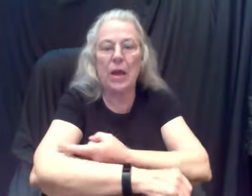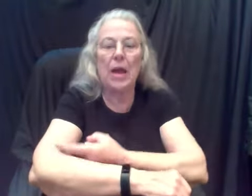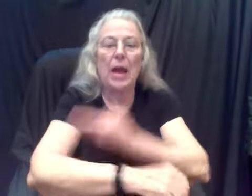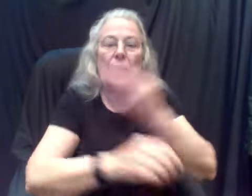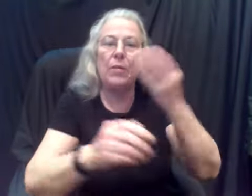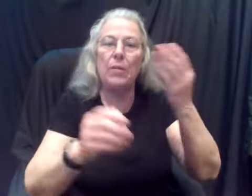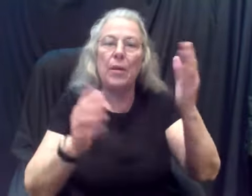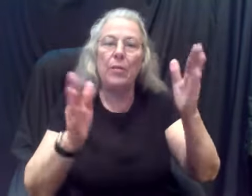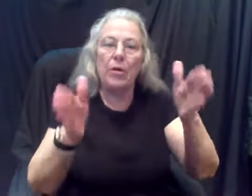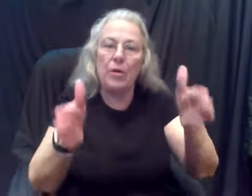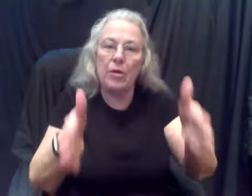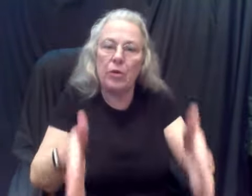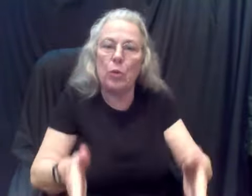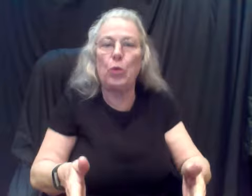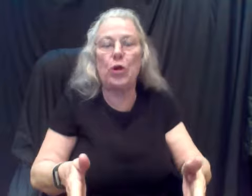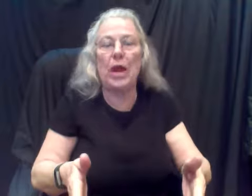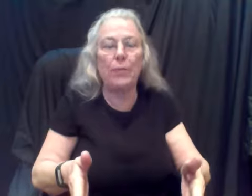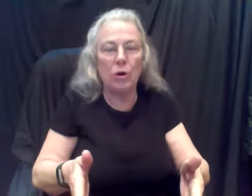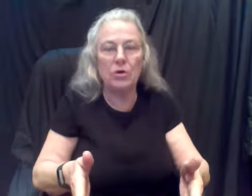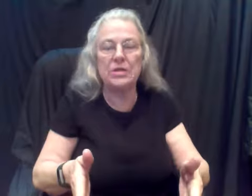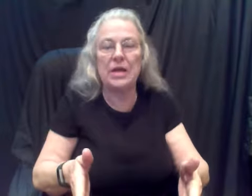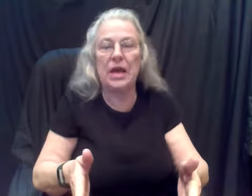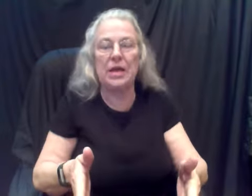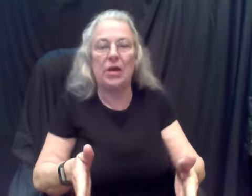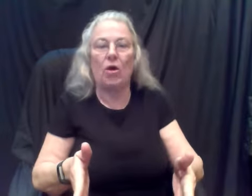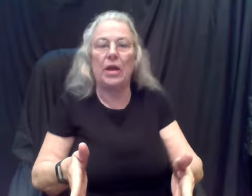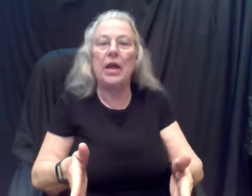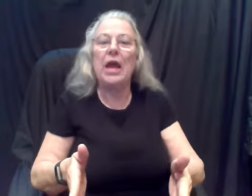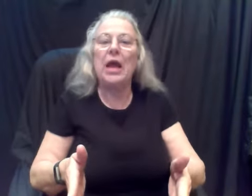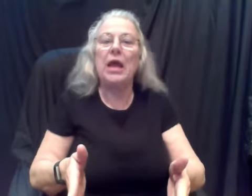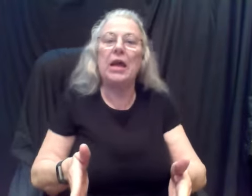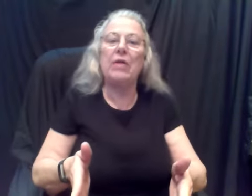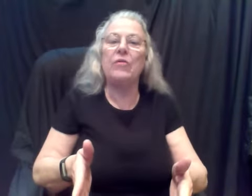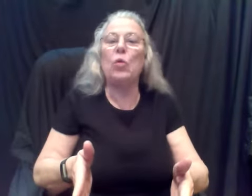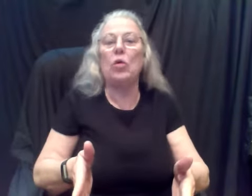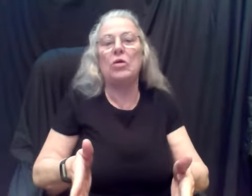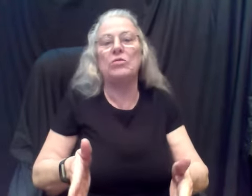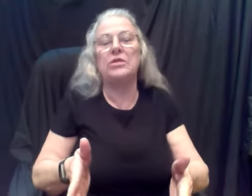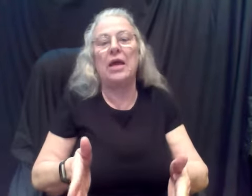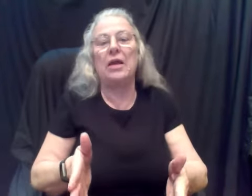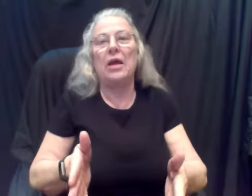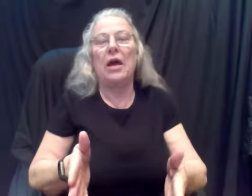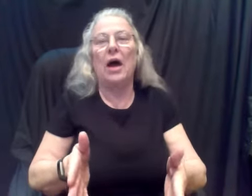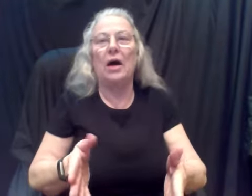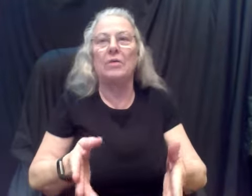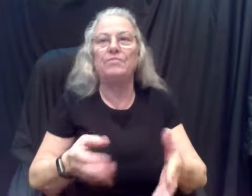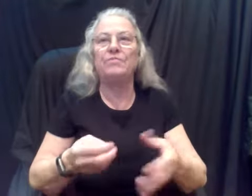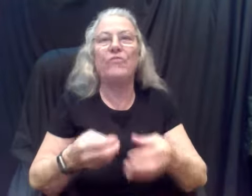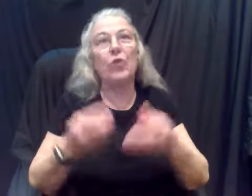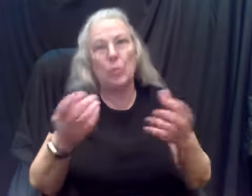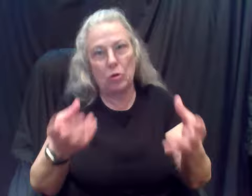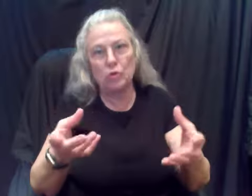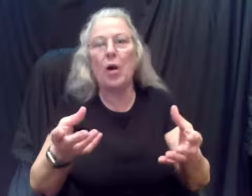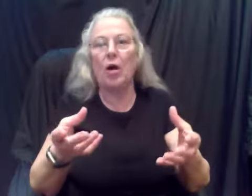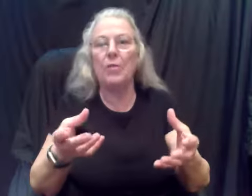And remember, you put a person ending on it. Any of the words that, for the most part,